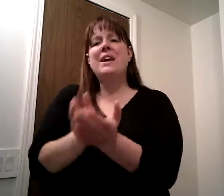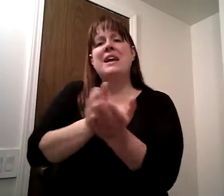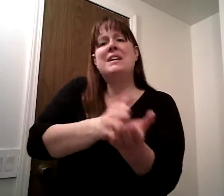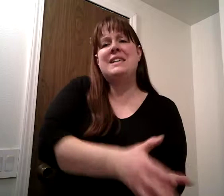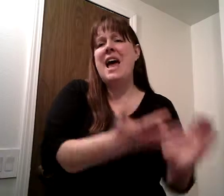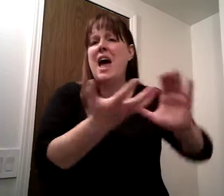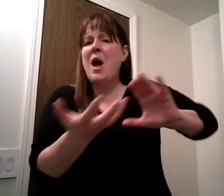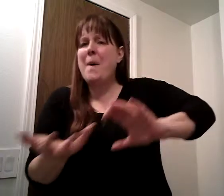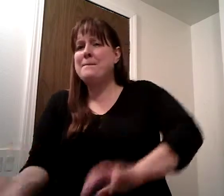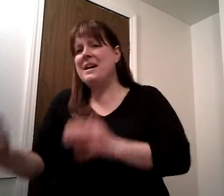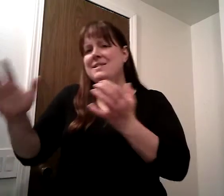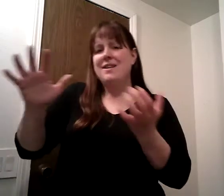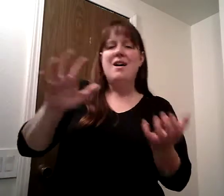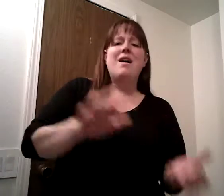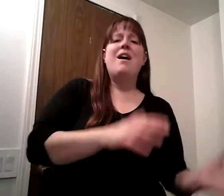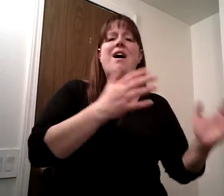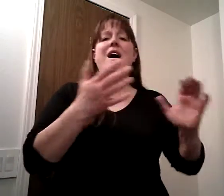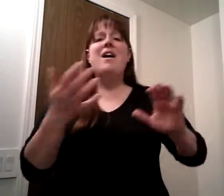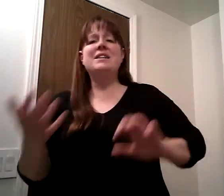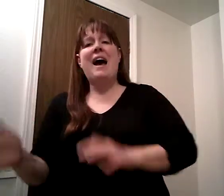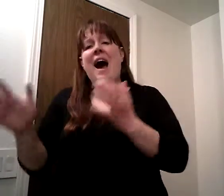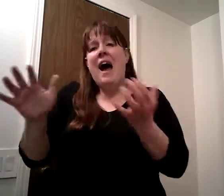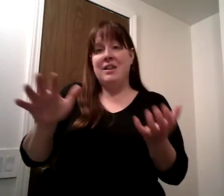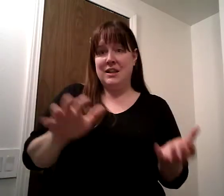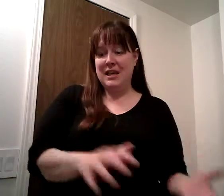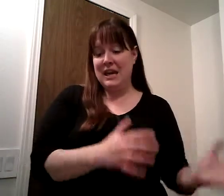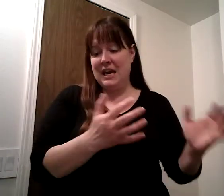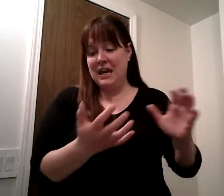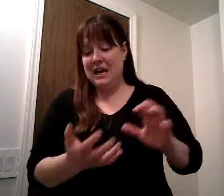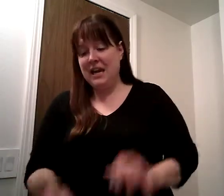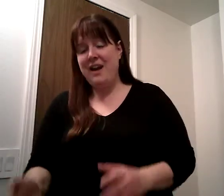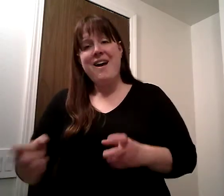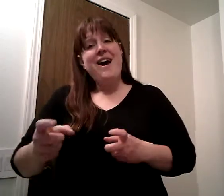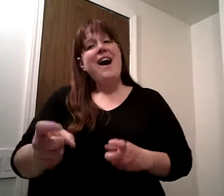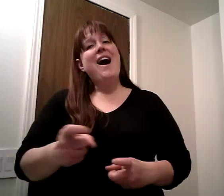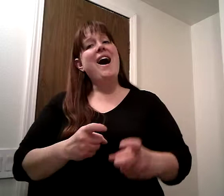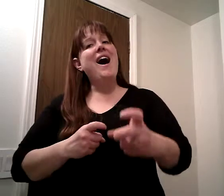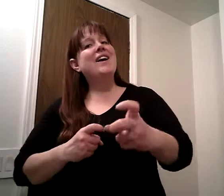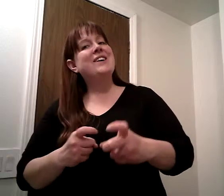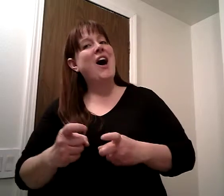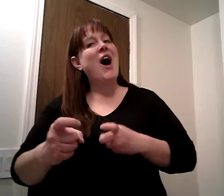in a tempest on Galilee, and how